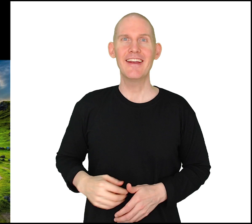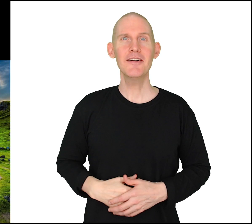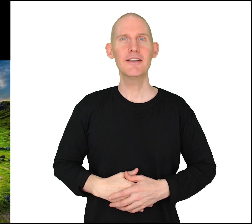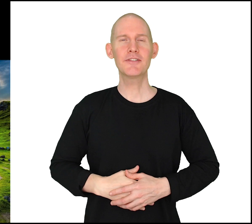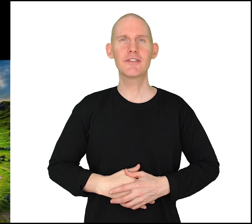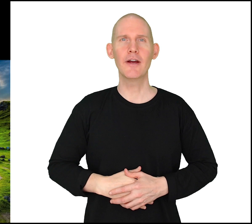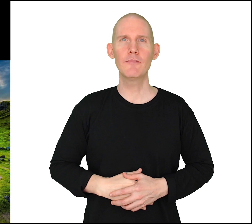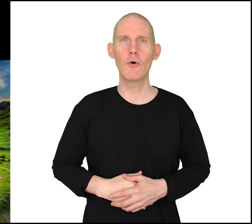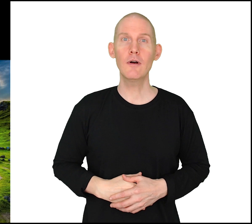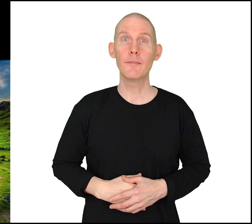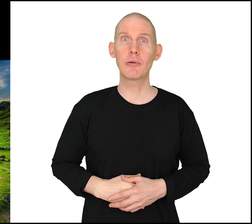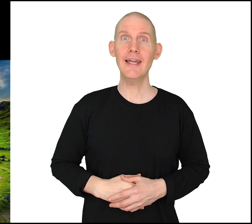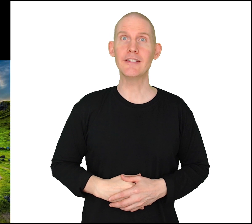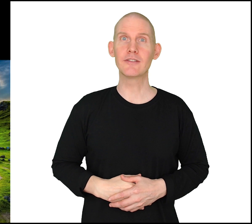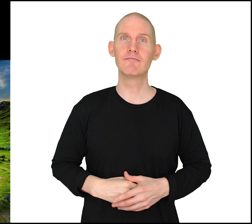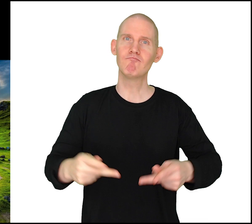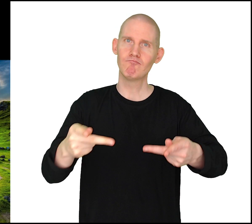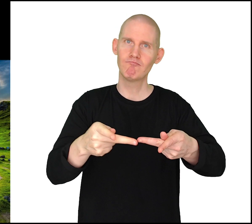Here is the sign for place.